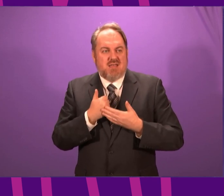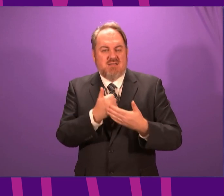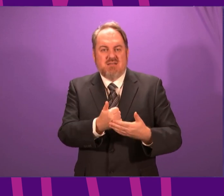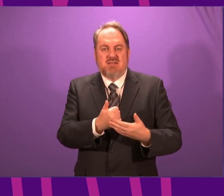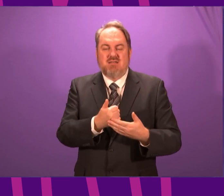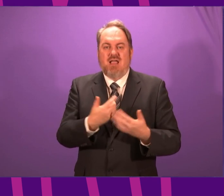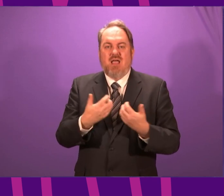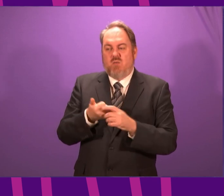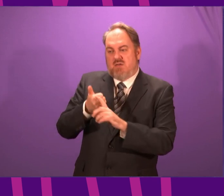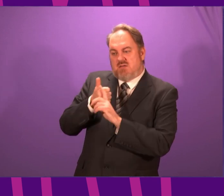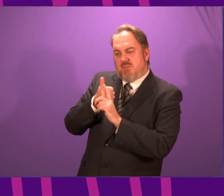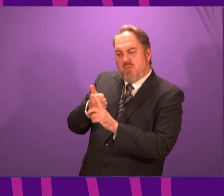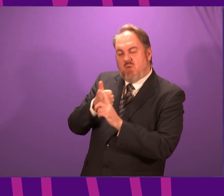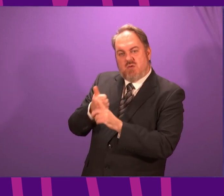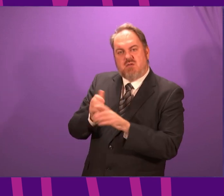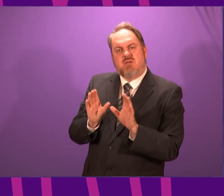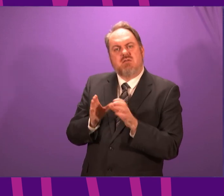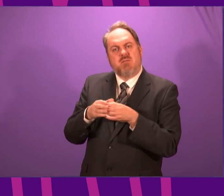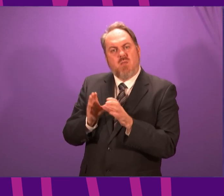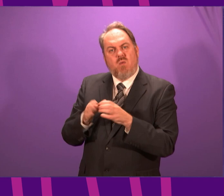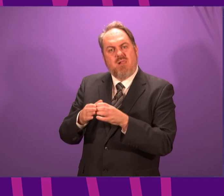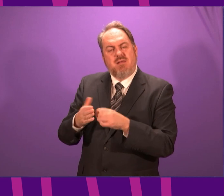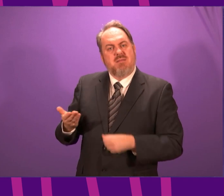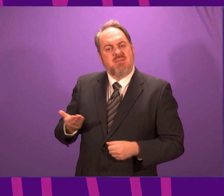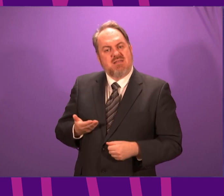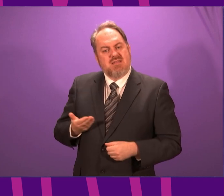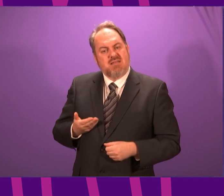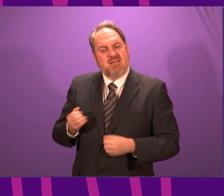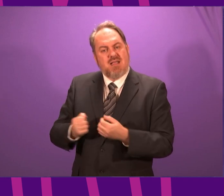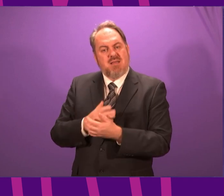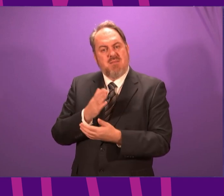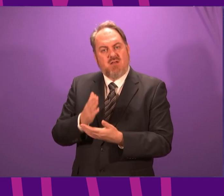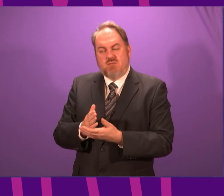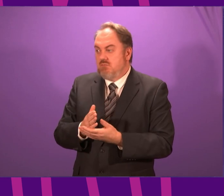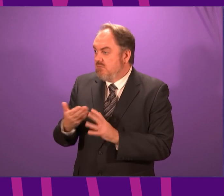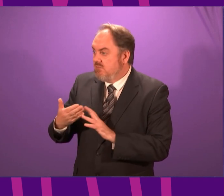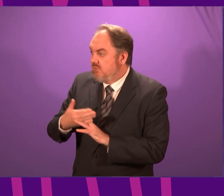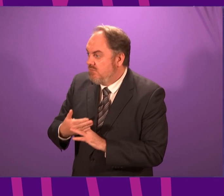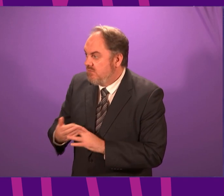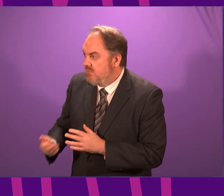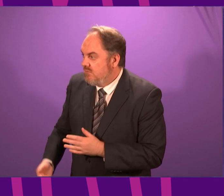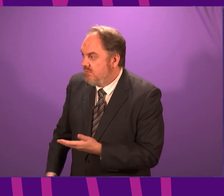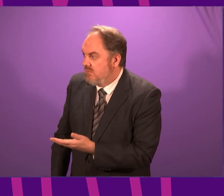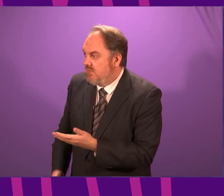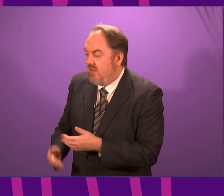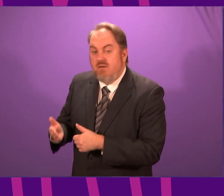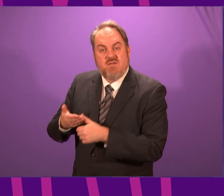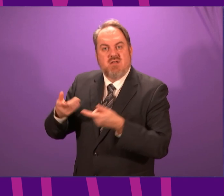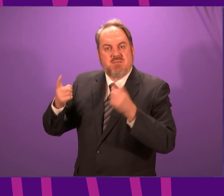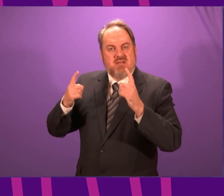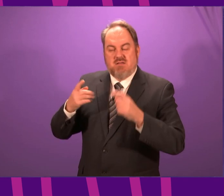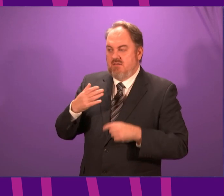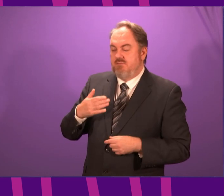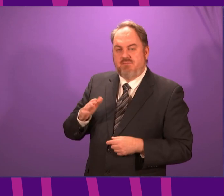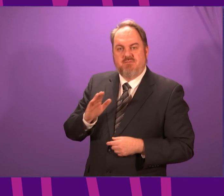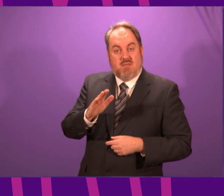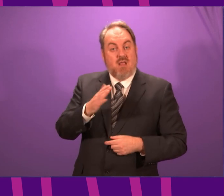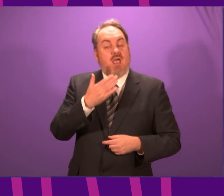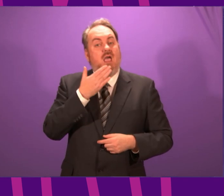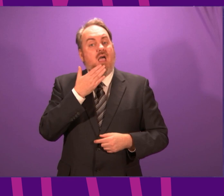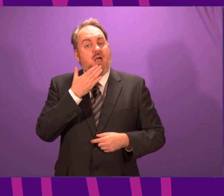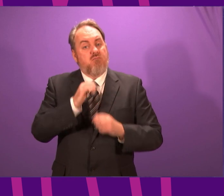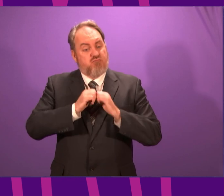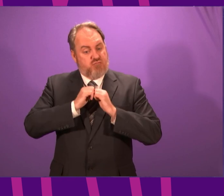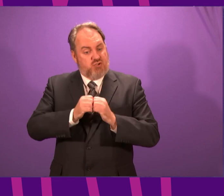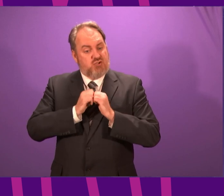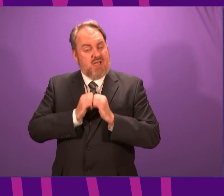this time of enhanced restrictions and properly inform the decisions taken? Yes. First Minister. Stevenson, for the constructive tone of our